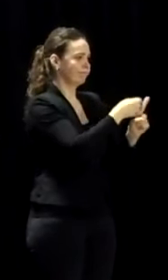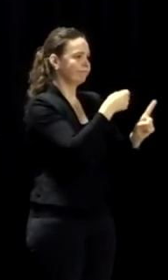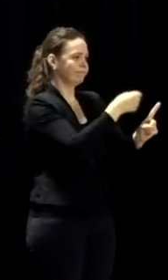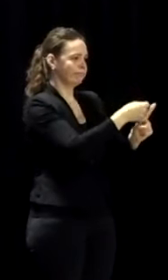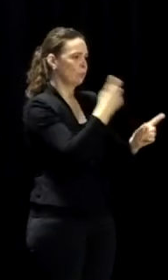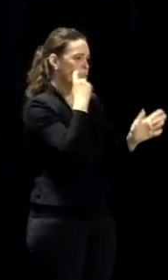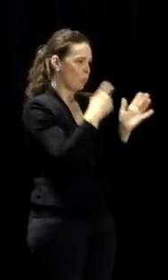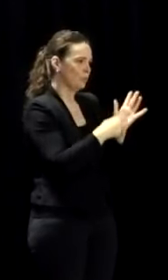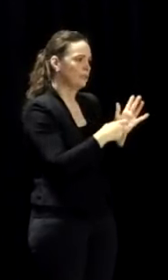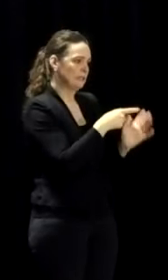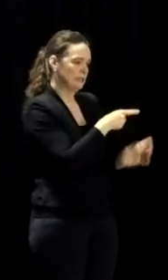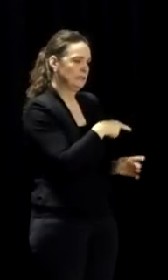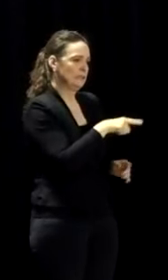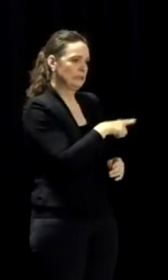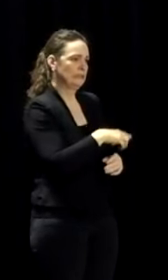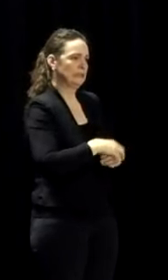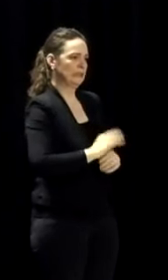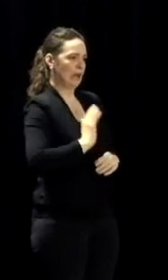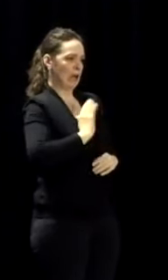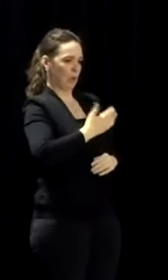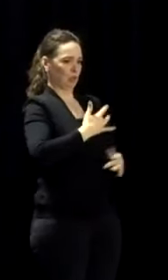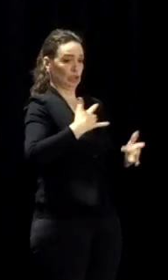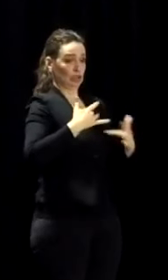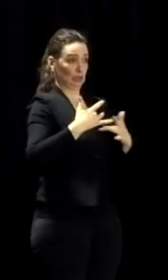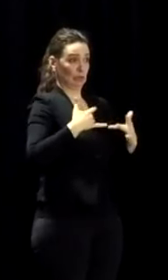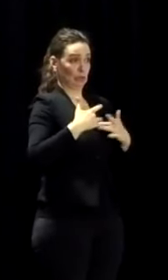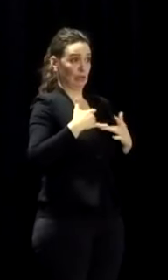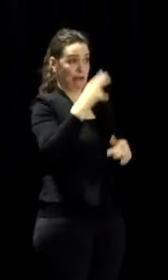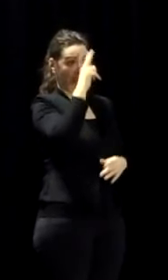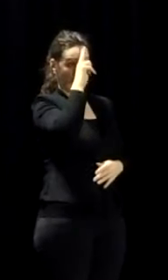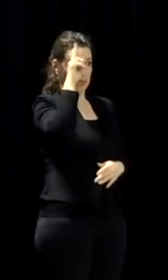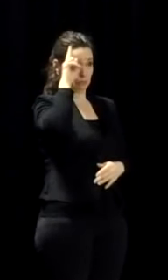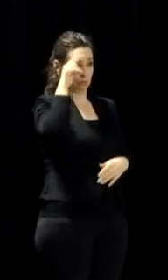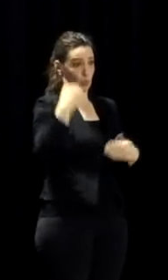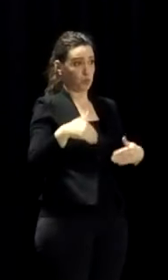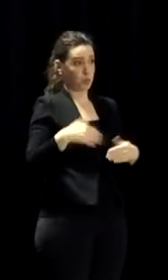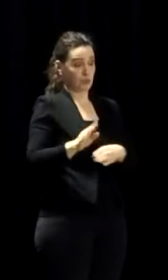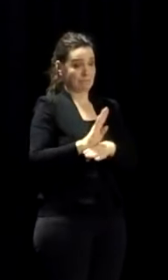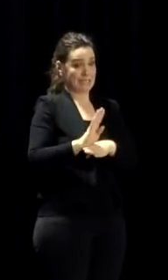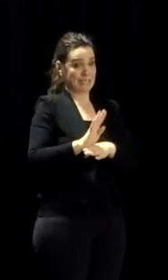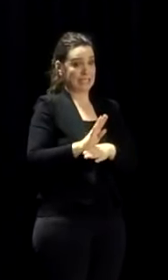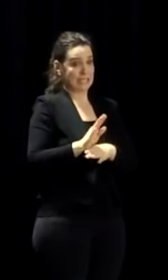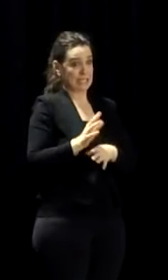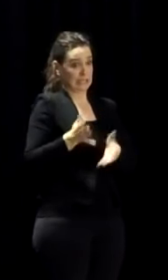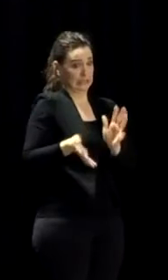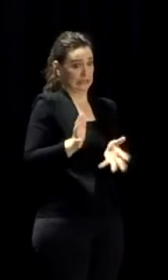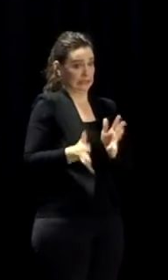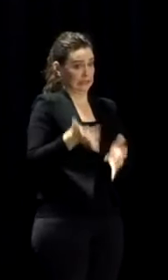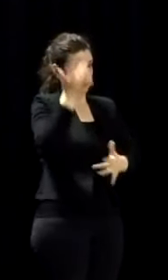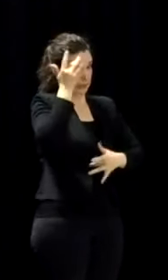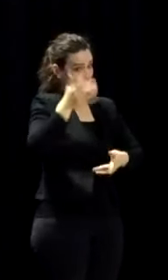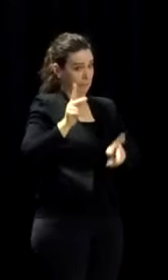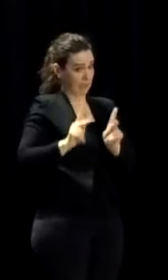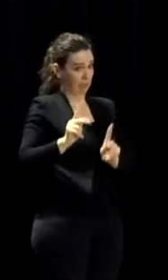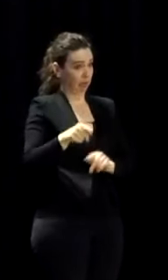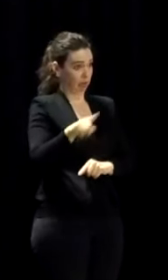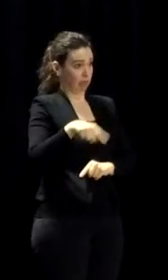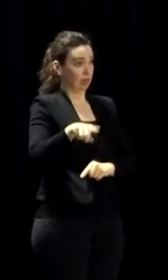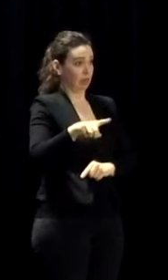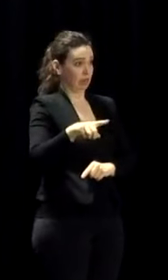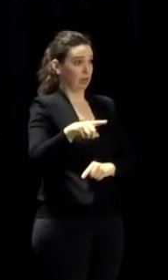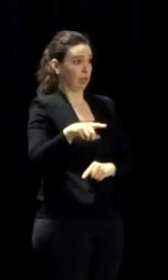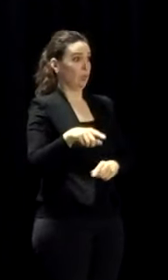curve, we want to make sure that people have the best chance of recovery. And so we want to encourage as many people as can and will that show the signs,